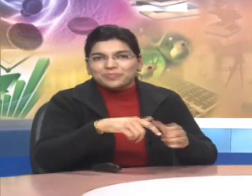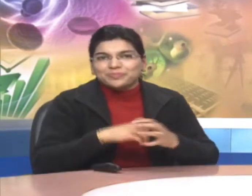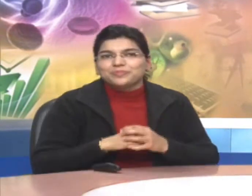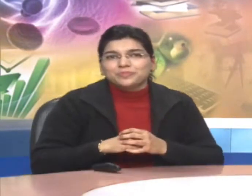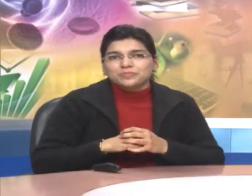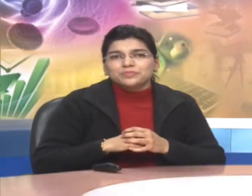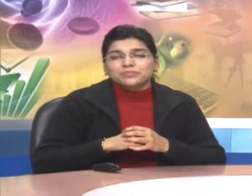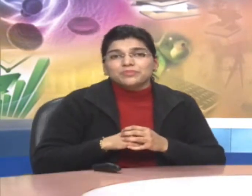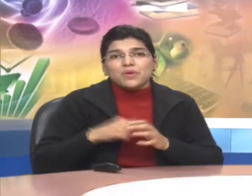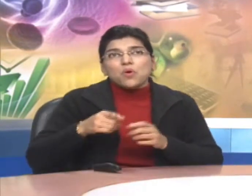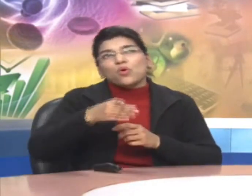it.